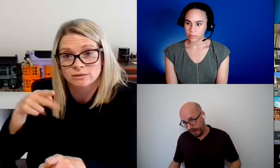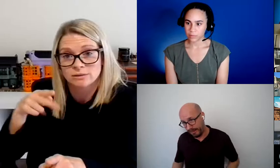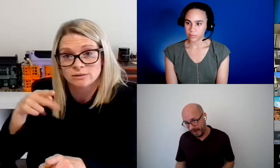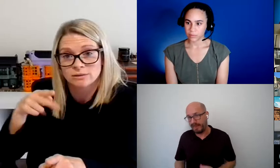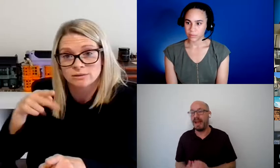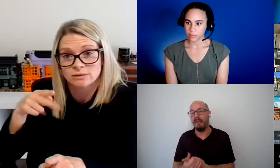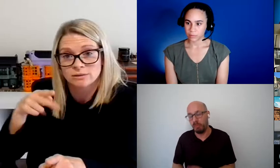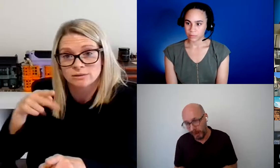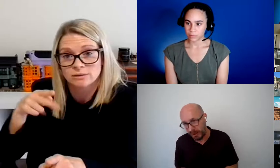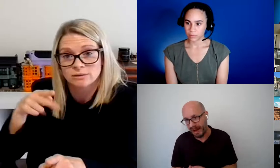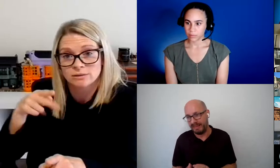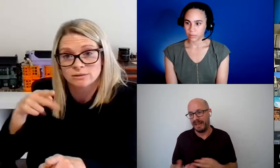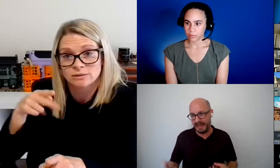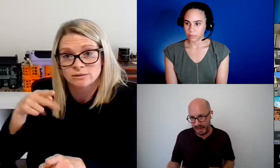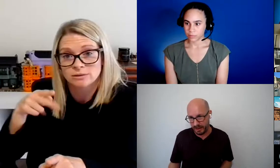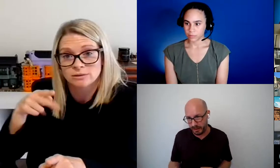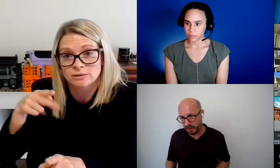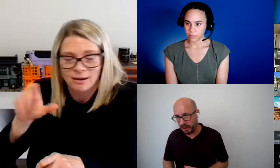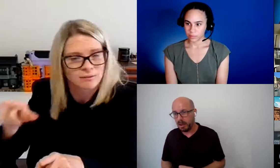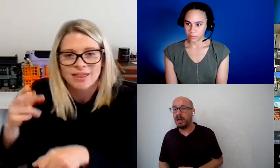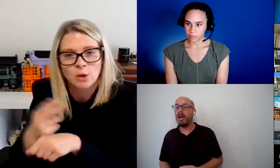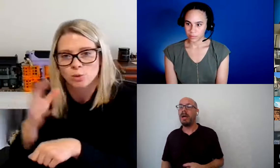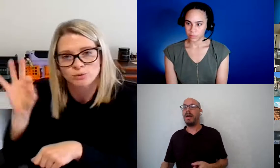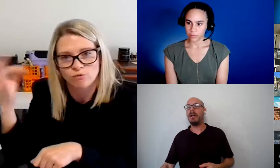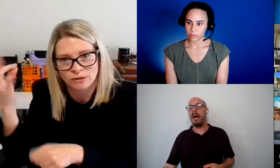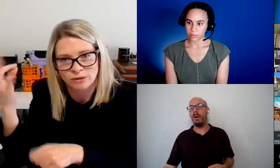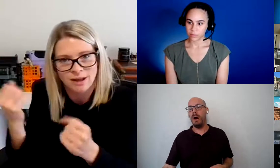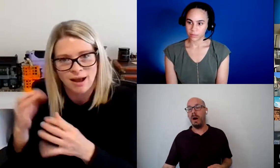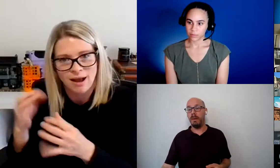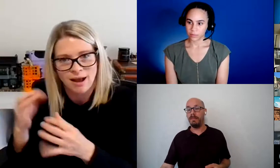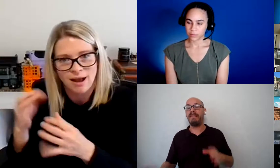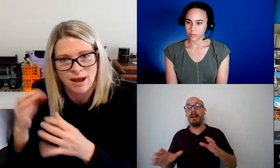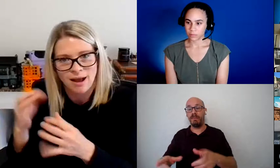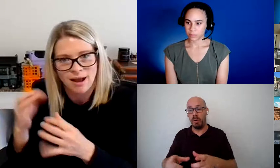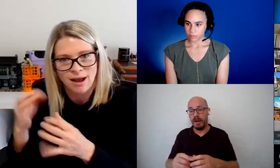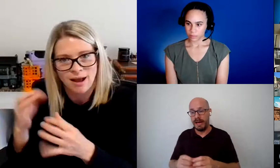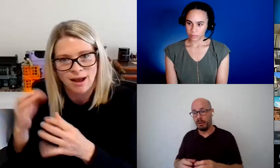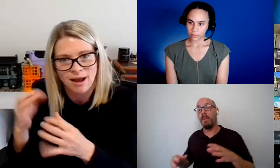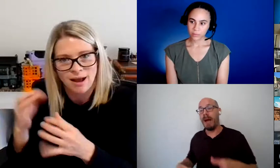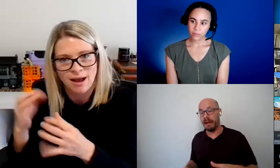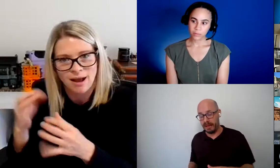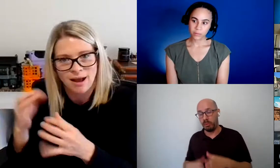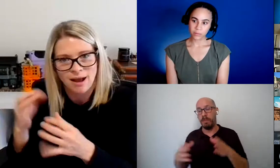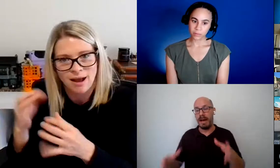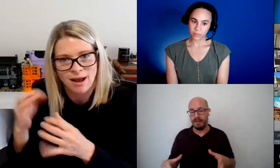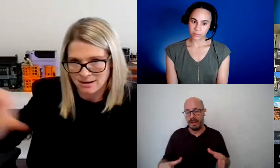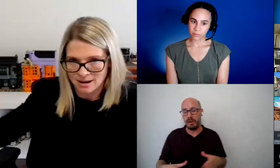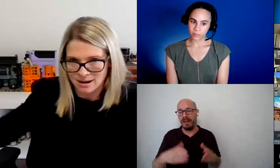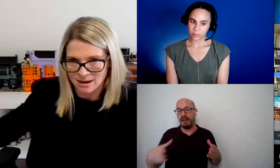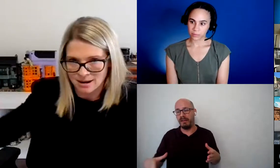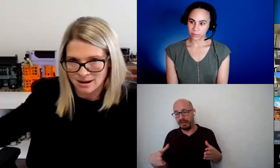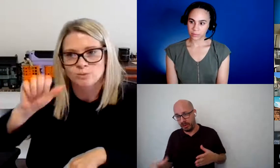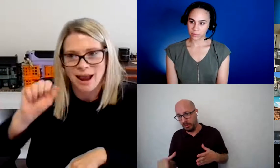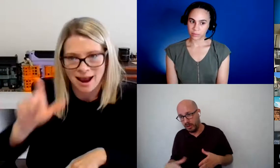the United States as well as in Canada. Now, except for in Quebec. In Quebec, they use LSQ,